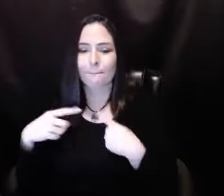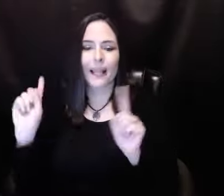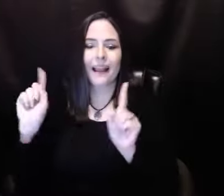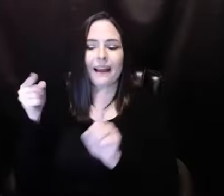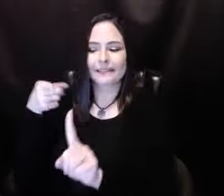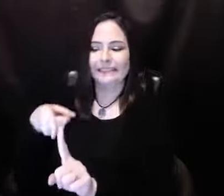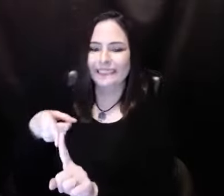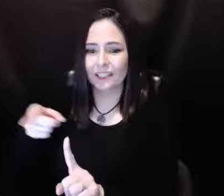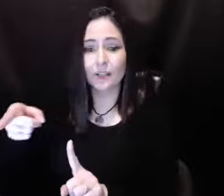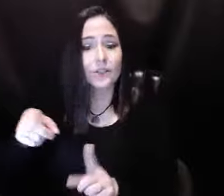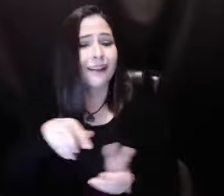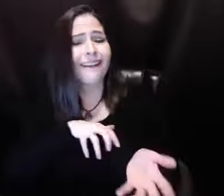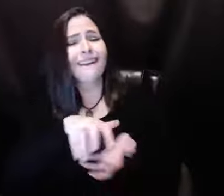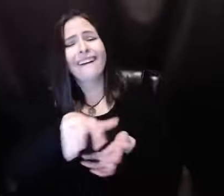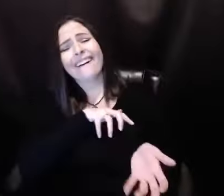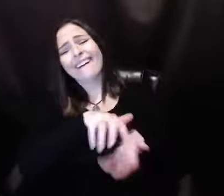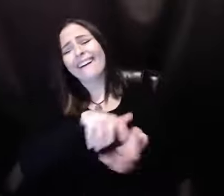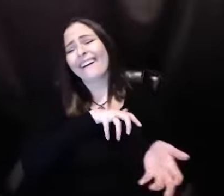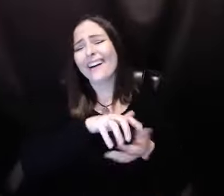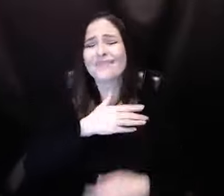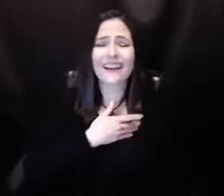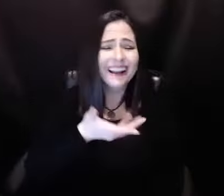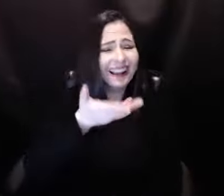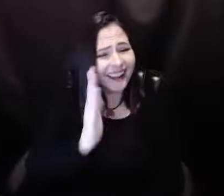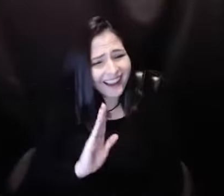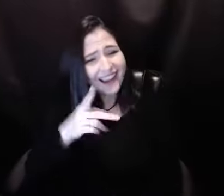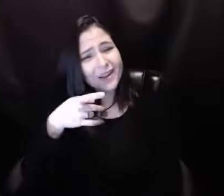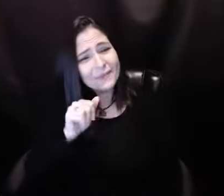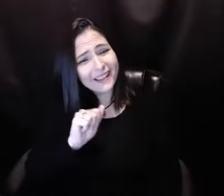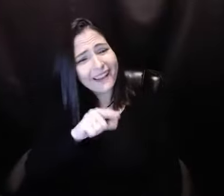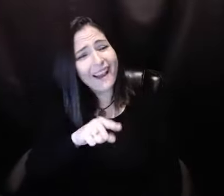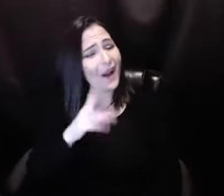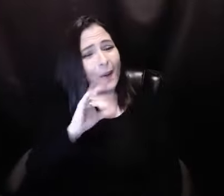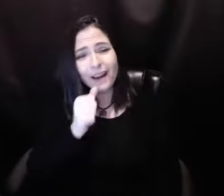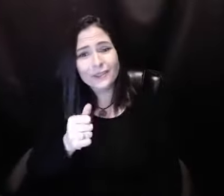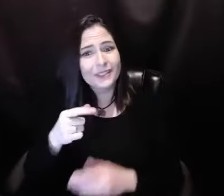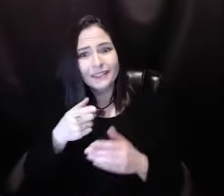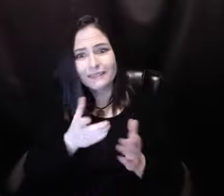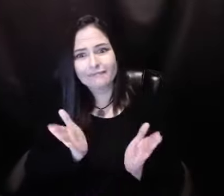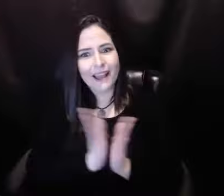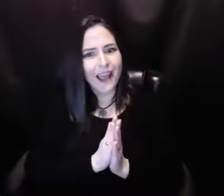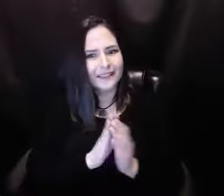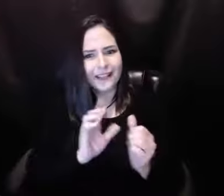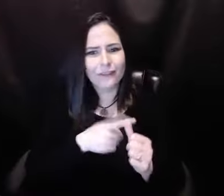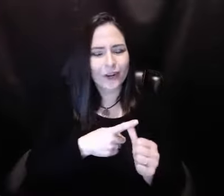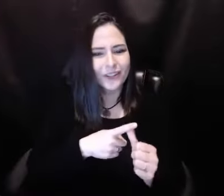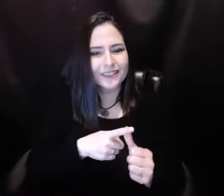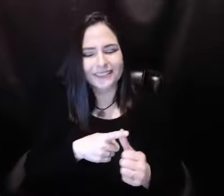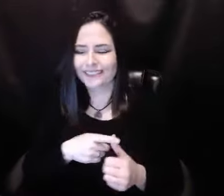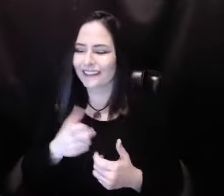it. And so she started laughing, and she goes, "Oh my God, Pia, how you struggled with that.